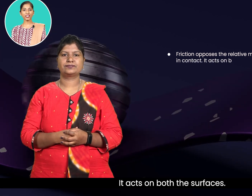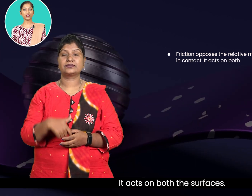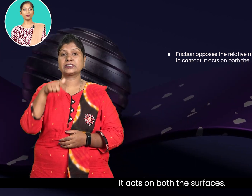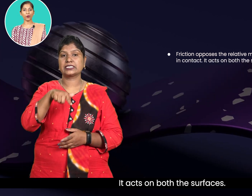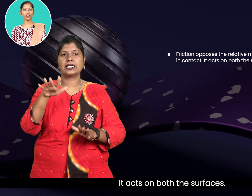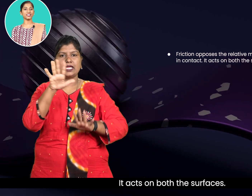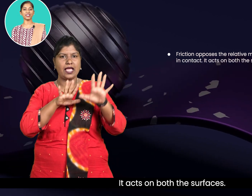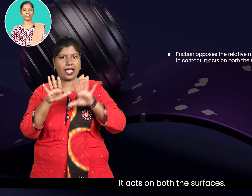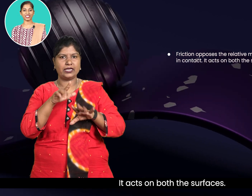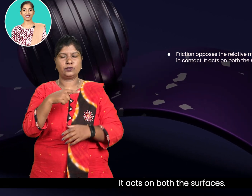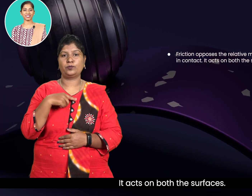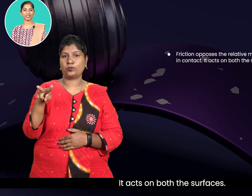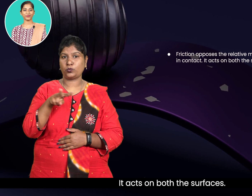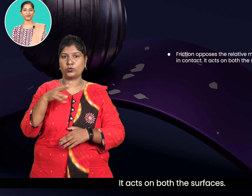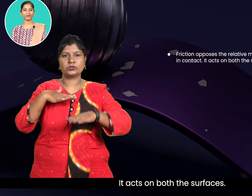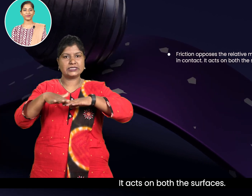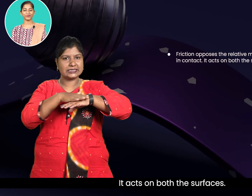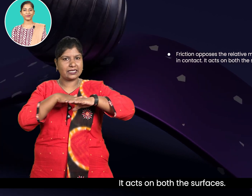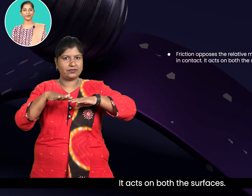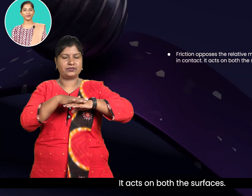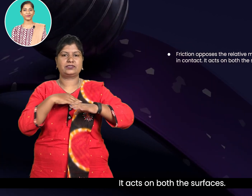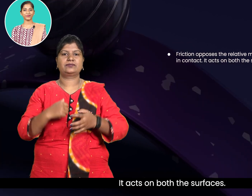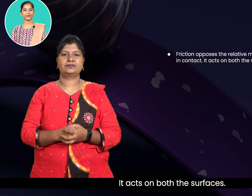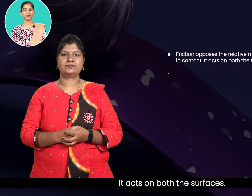It acts on both the surfaces.